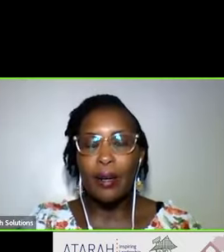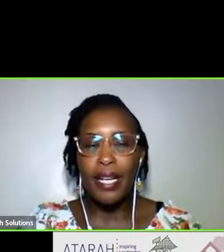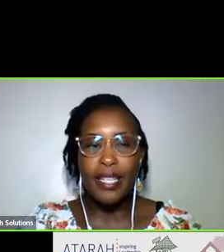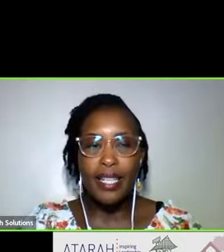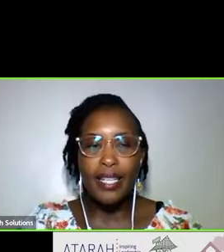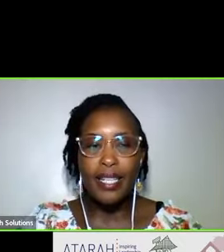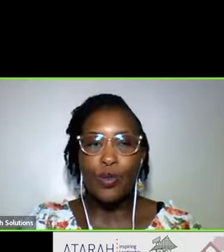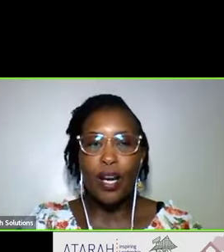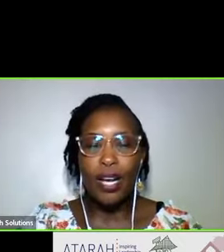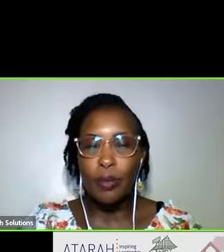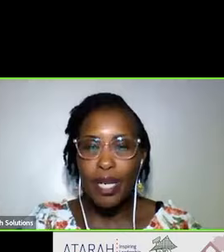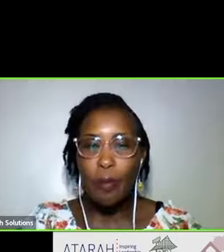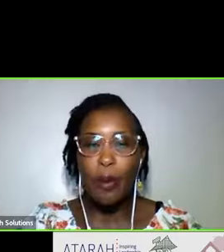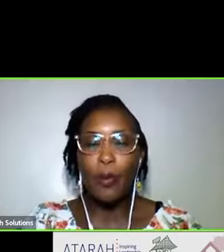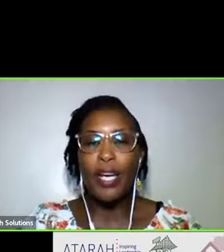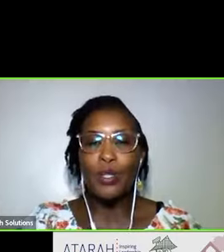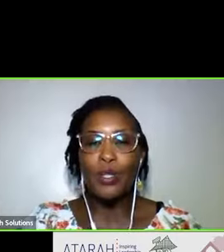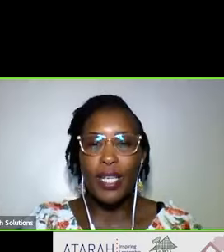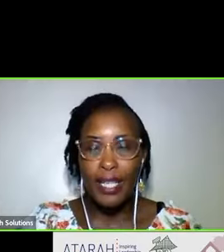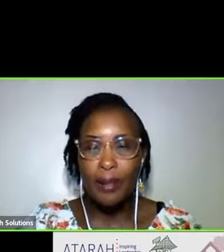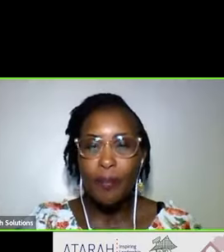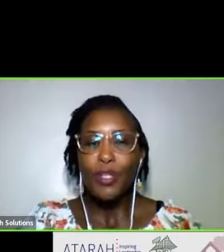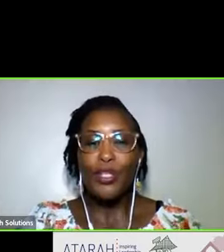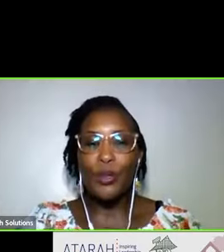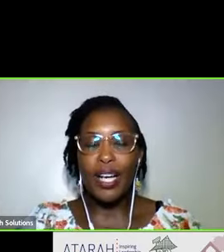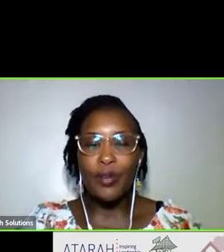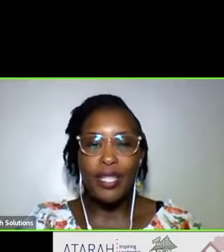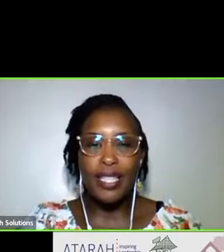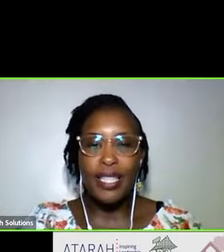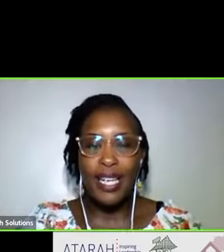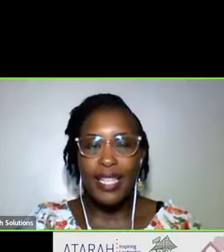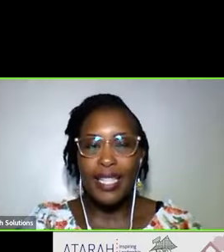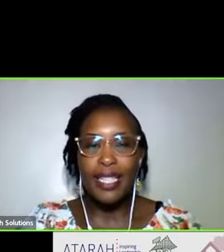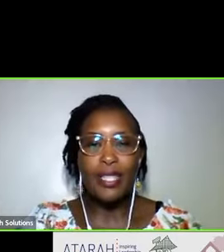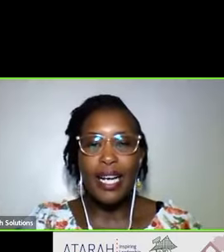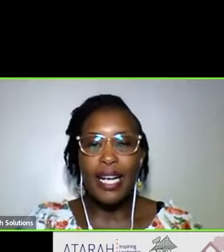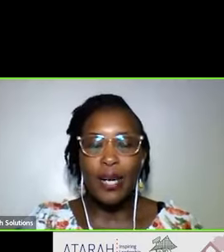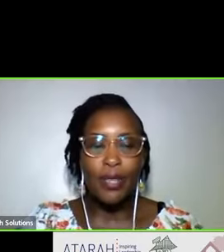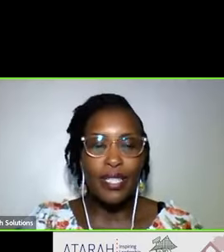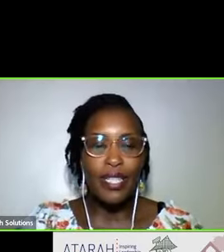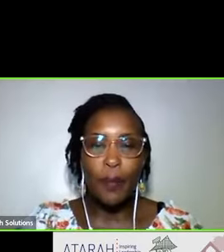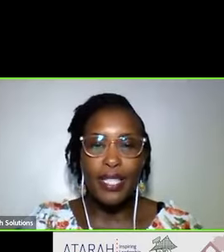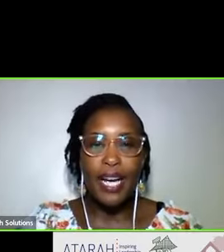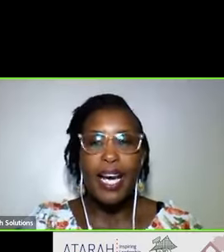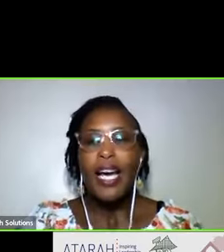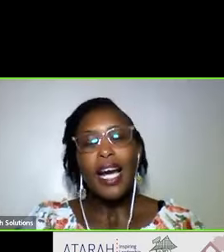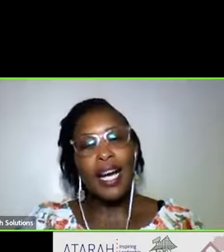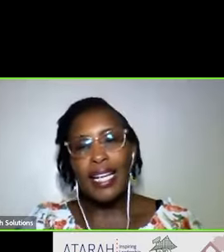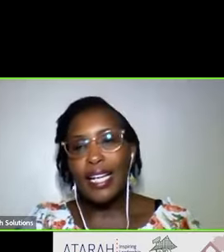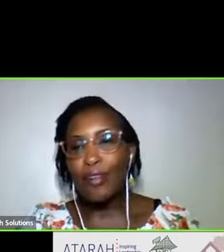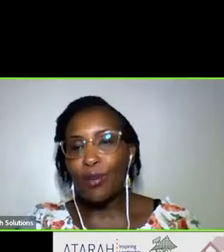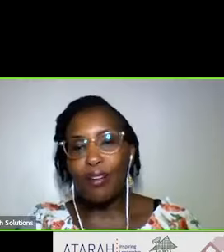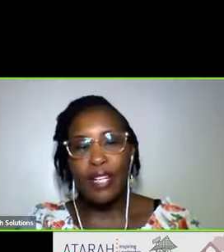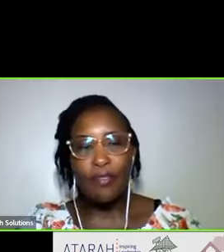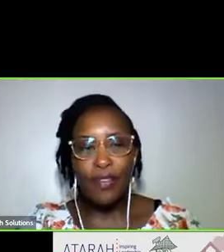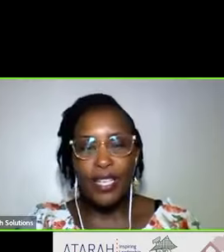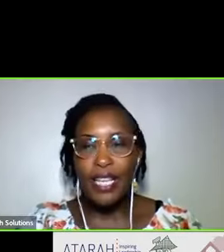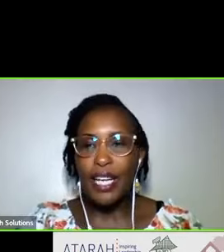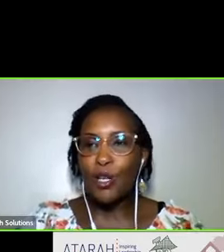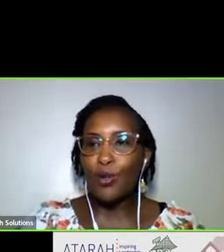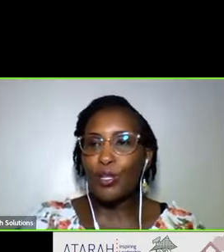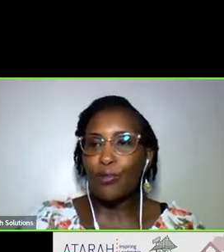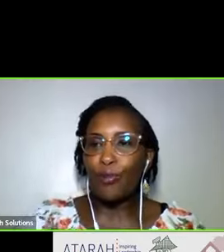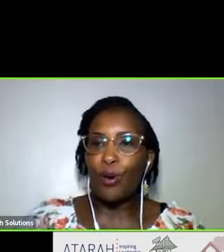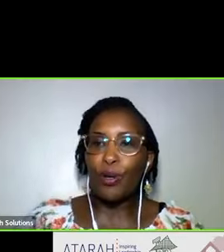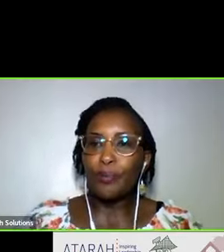are attending to as many people as we can. So Catherine Sindandi is our sign language interpreter. Kindly, if you have an event